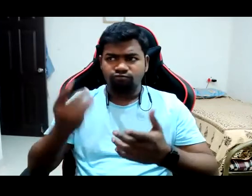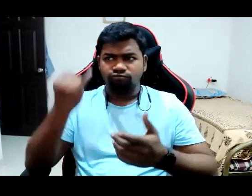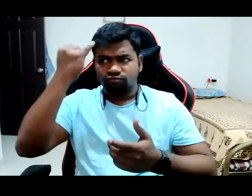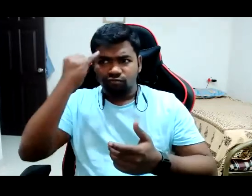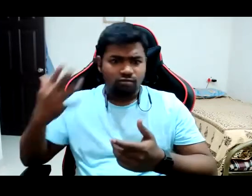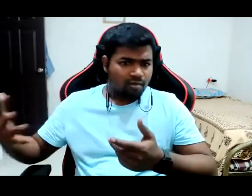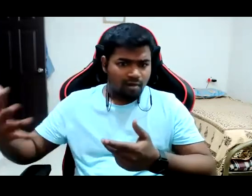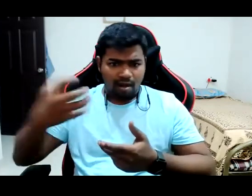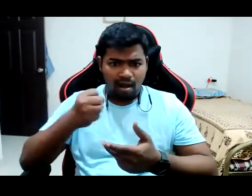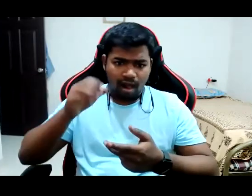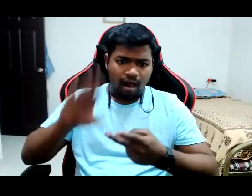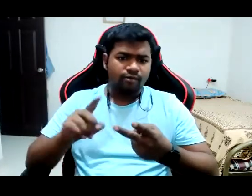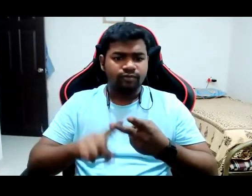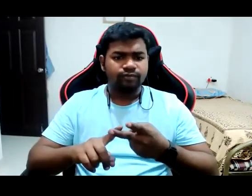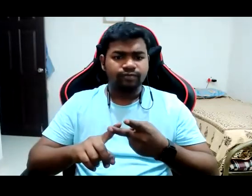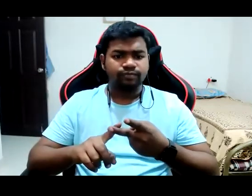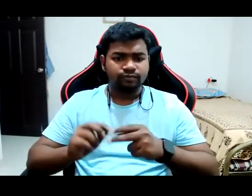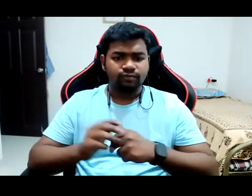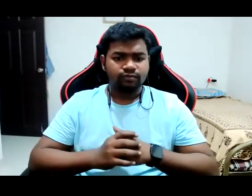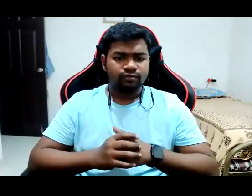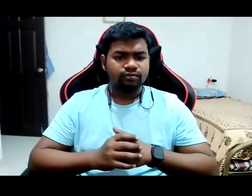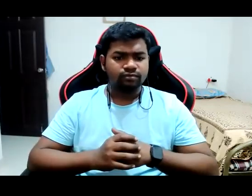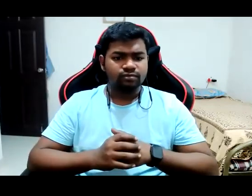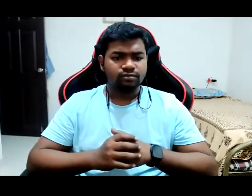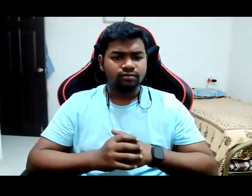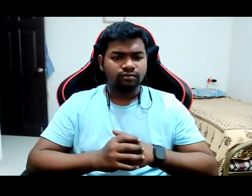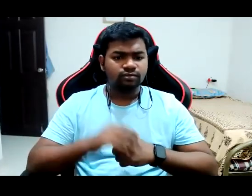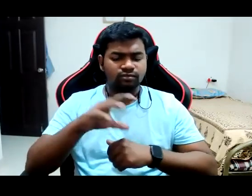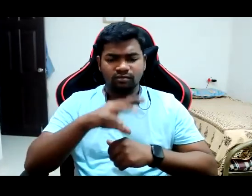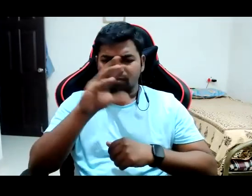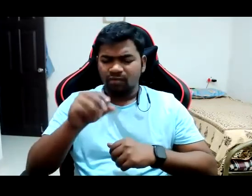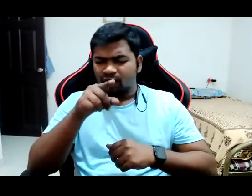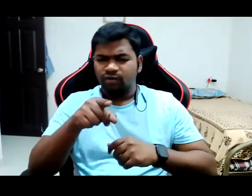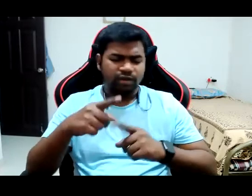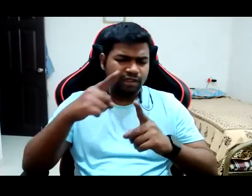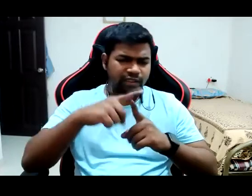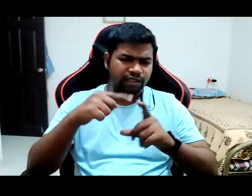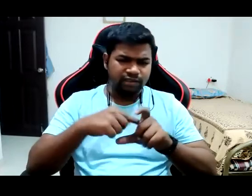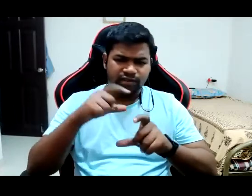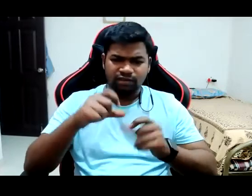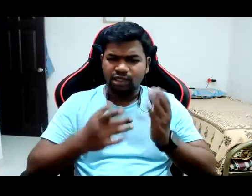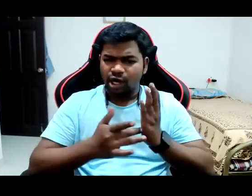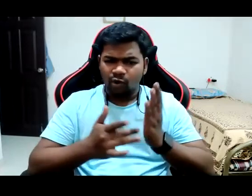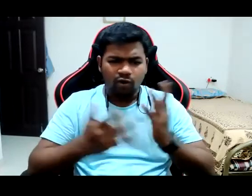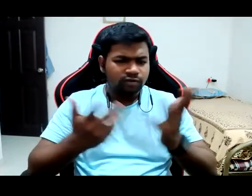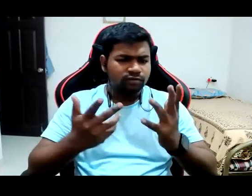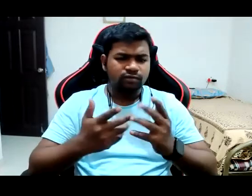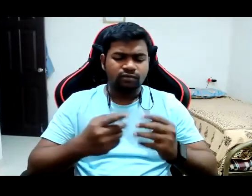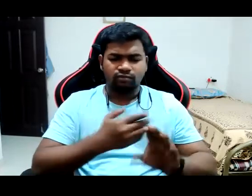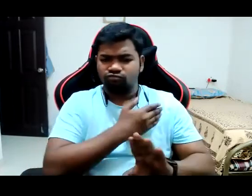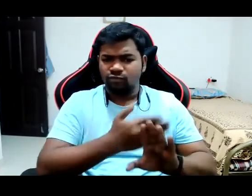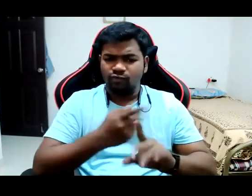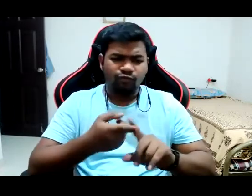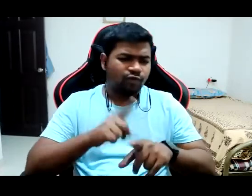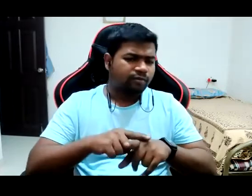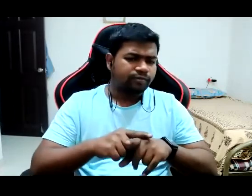want to. So again, what kind of technologies can you use? You can use whatever you want. Right from a